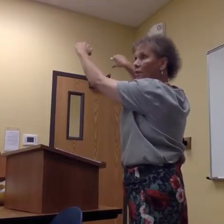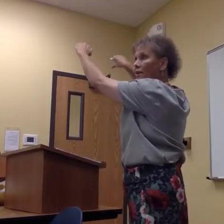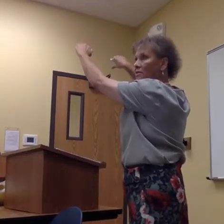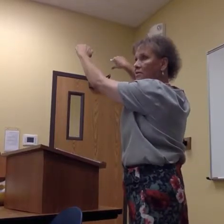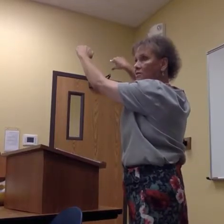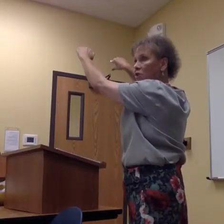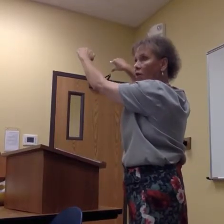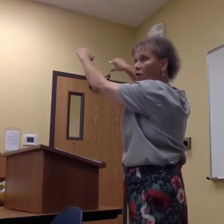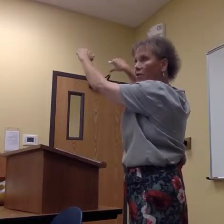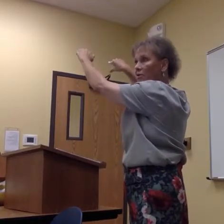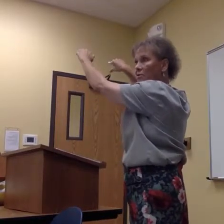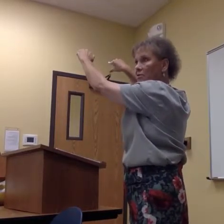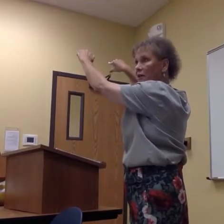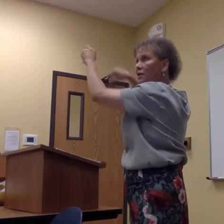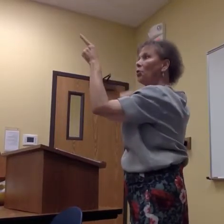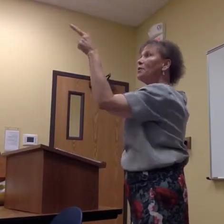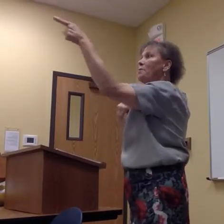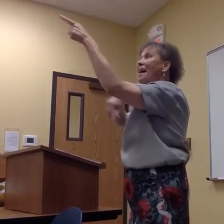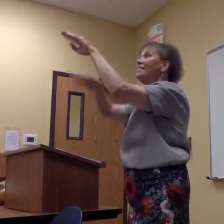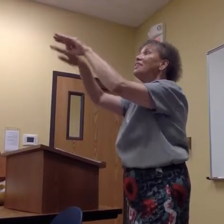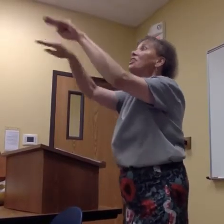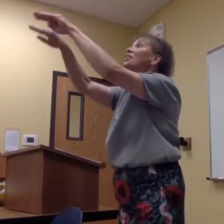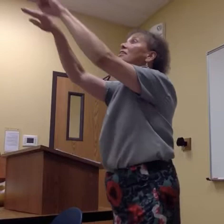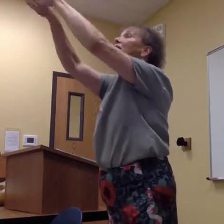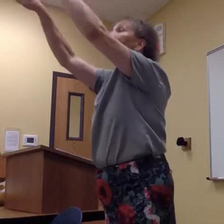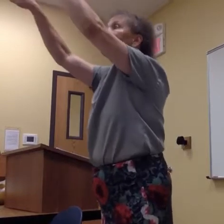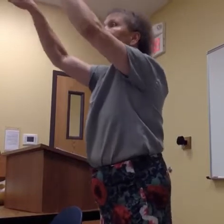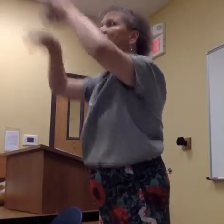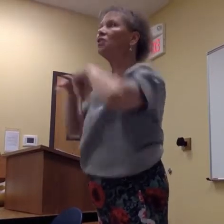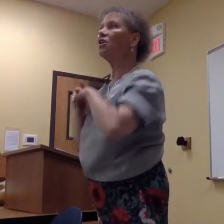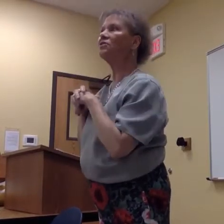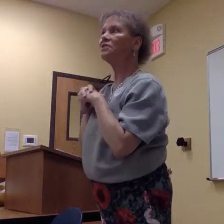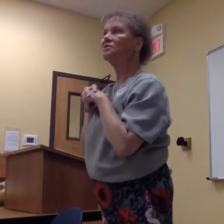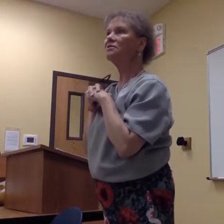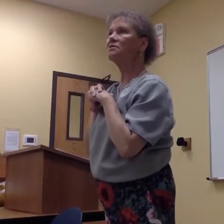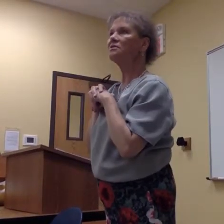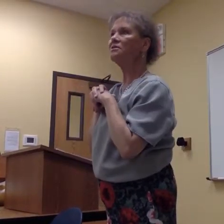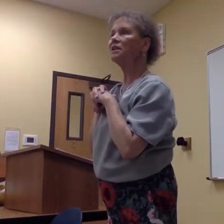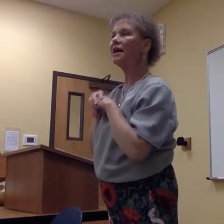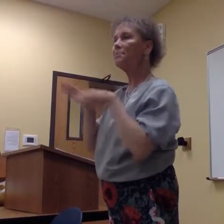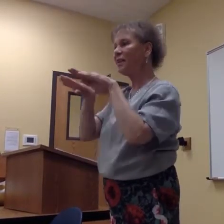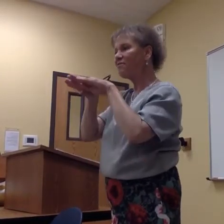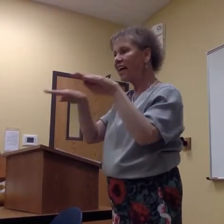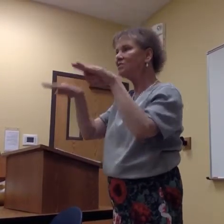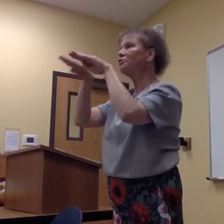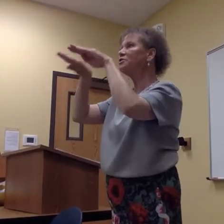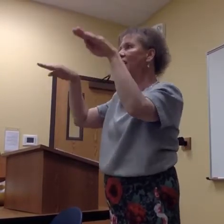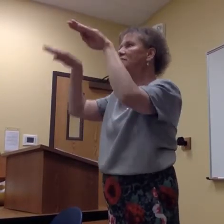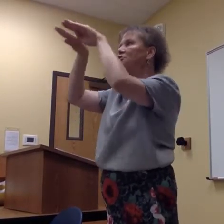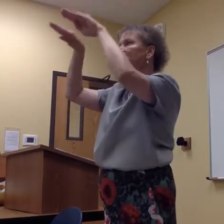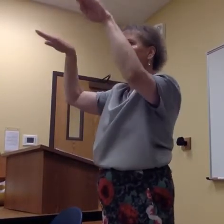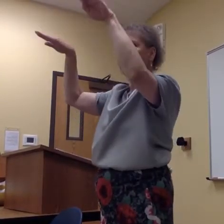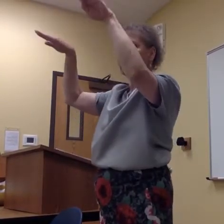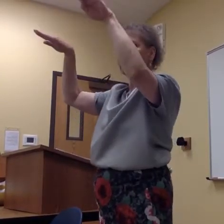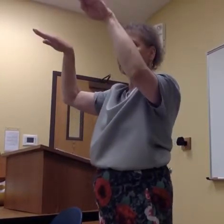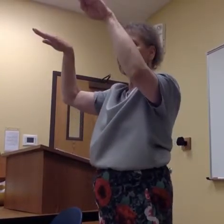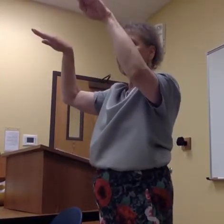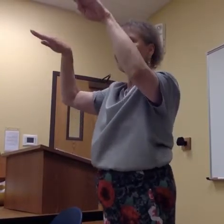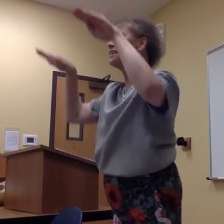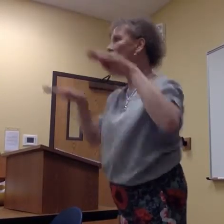there, shelf, all right, or back there, the shelves, all right, but flat surface, flat surface, flat surface. That's